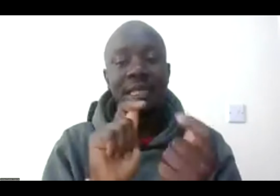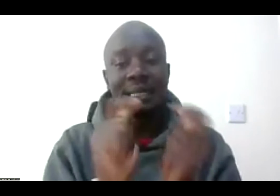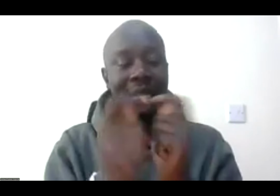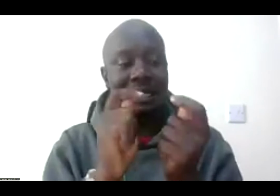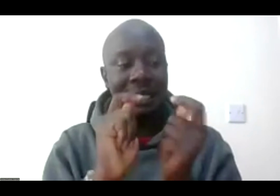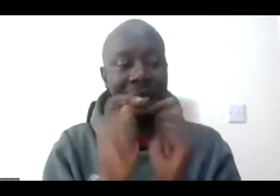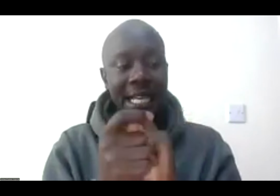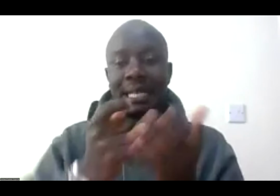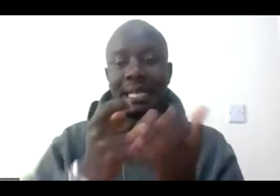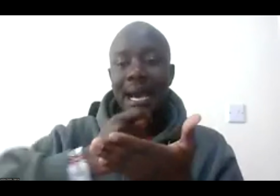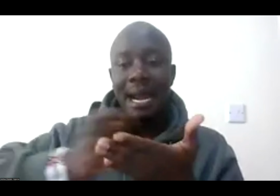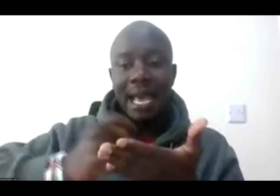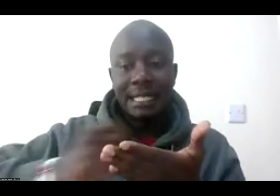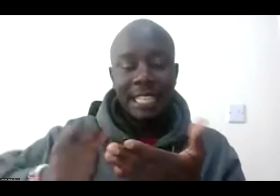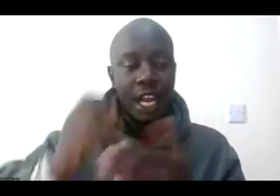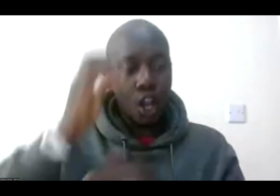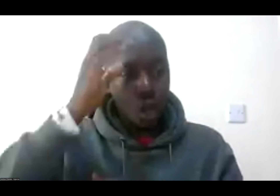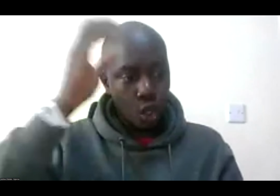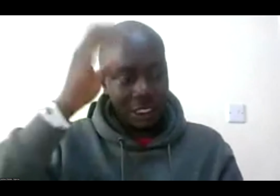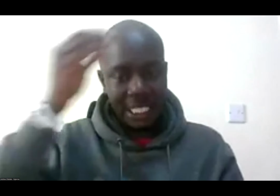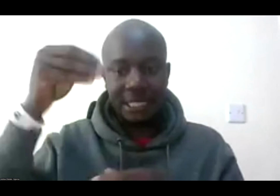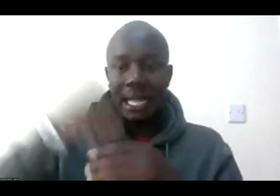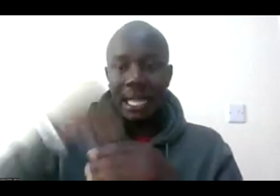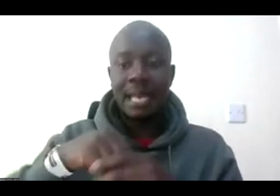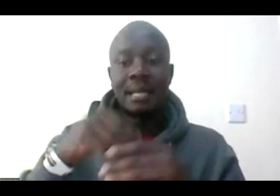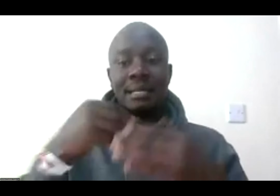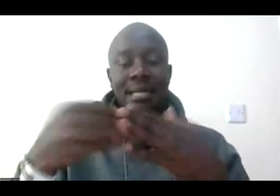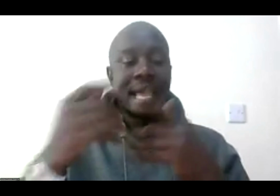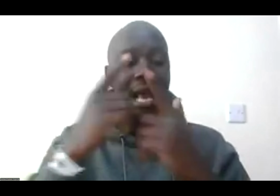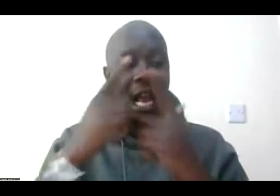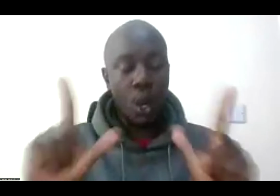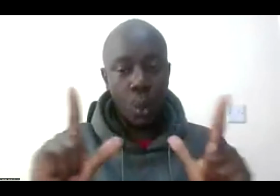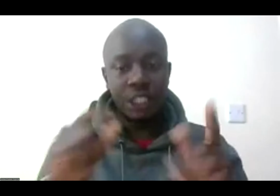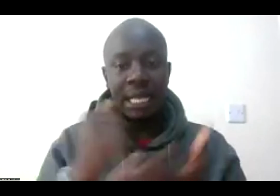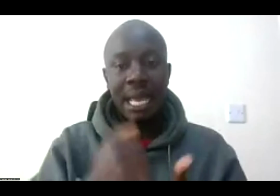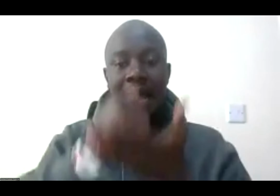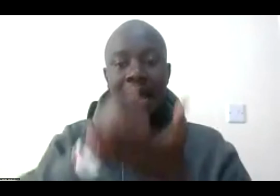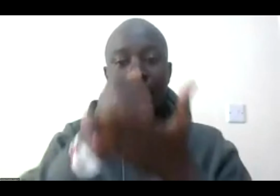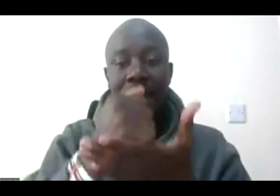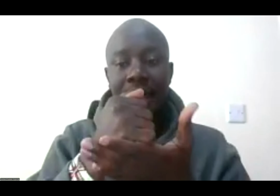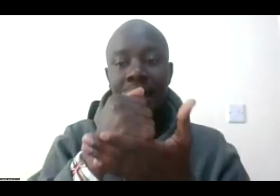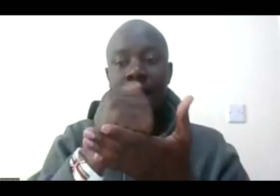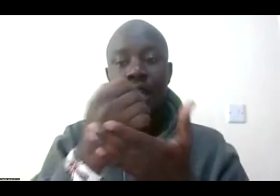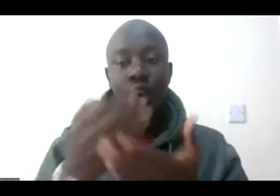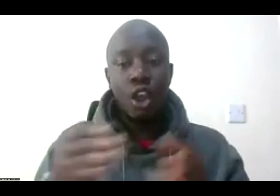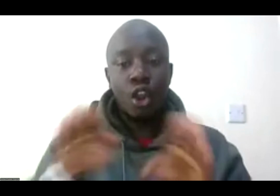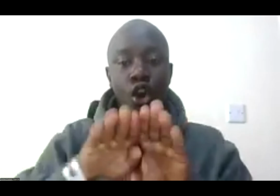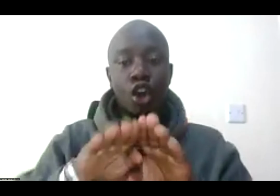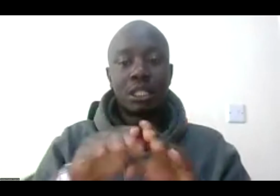this is an AI solution which interprets written content into sign language,